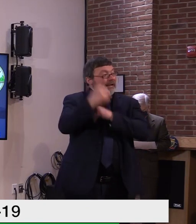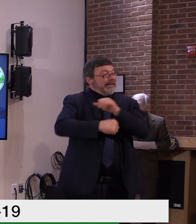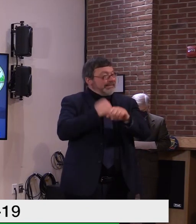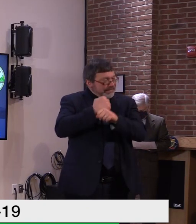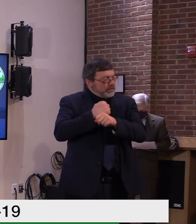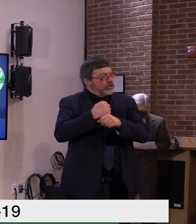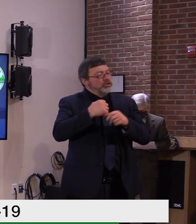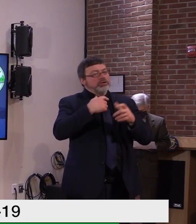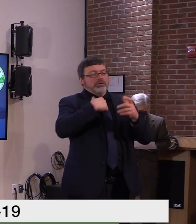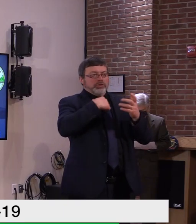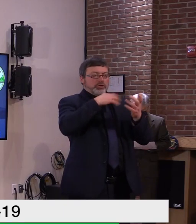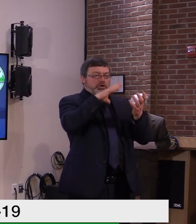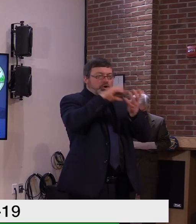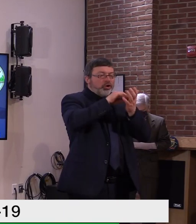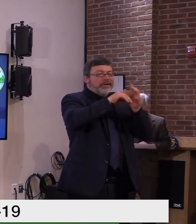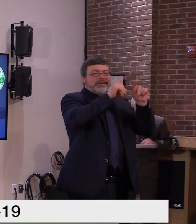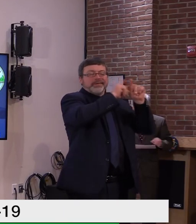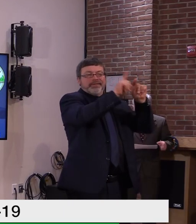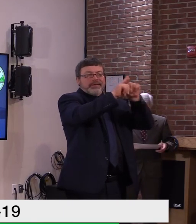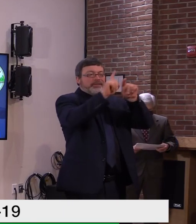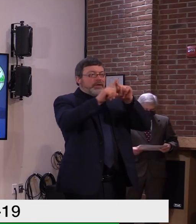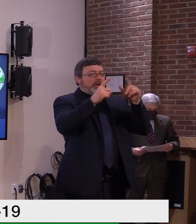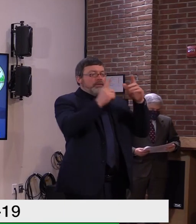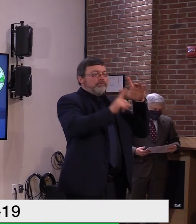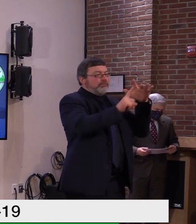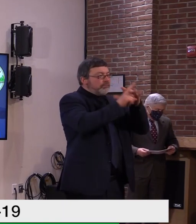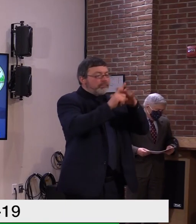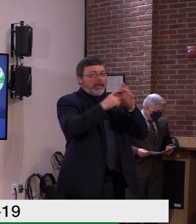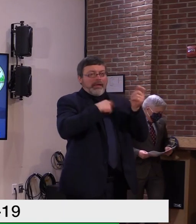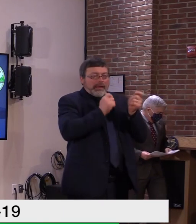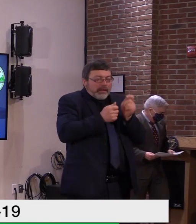think individually, every single one of us